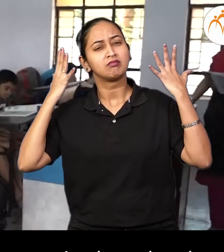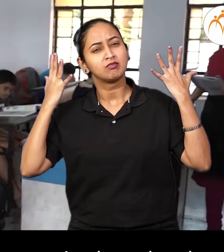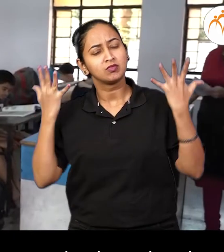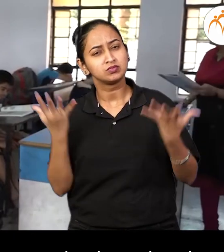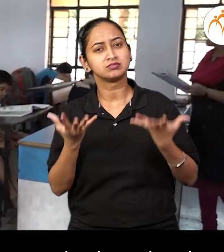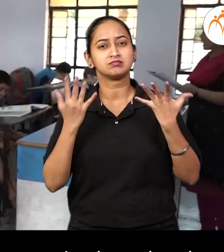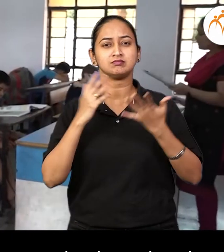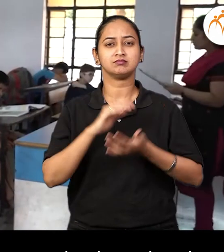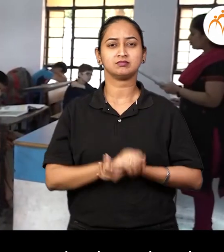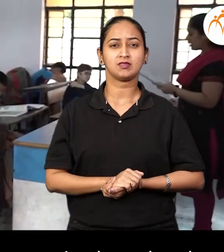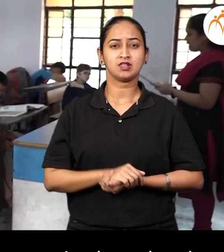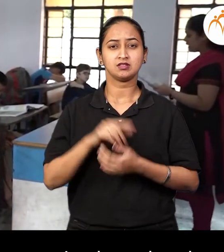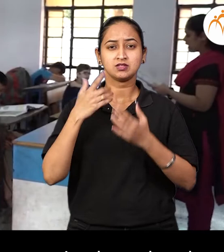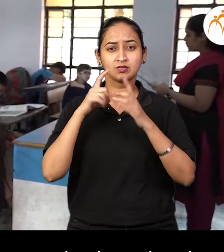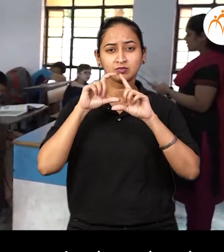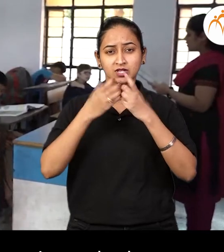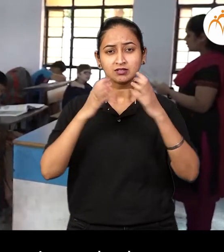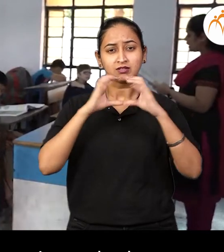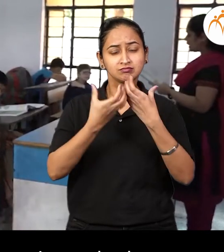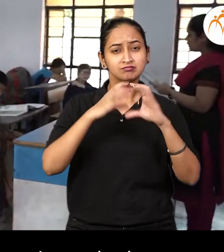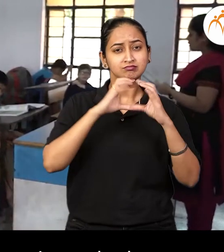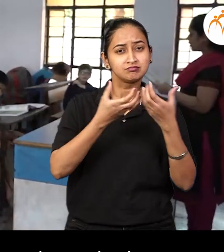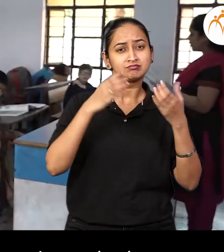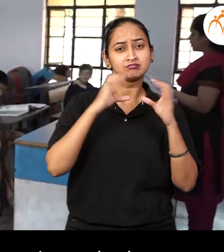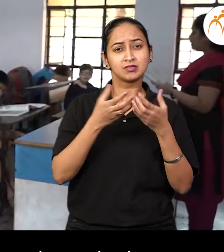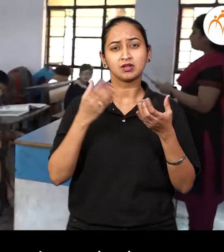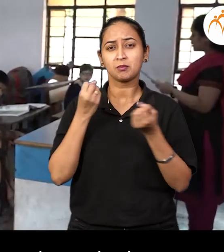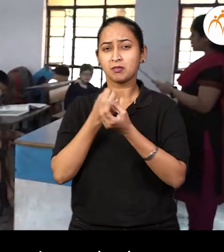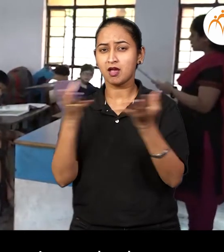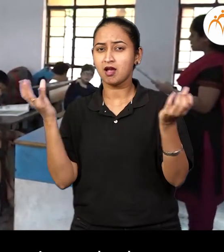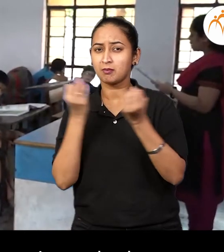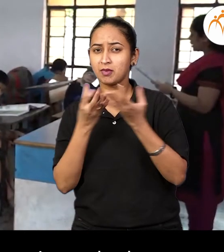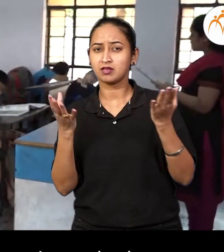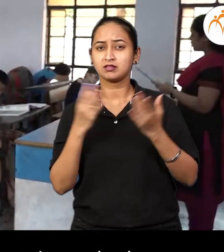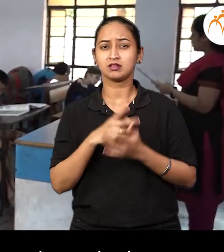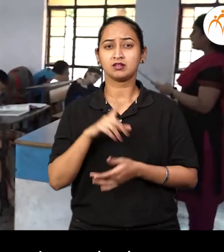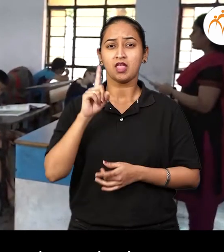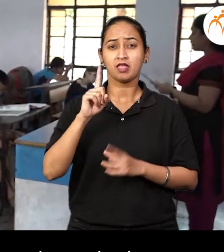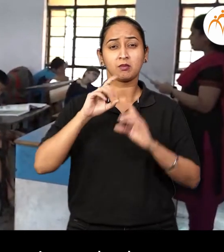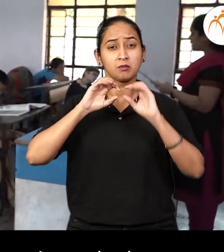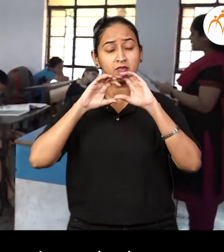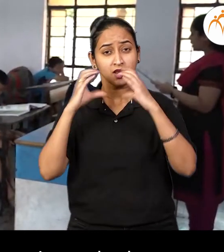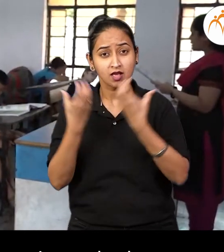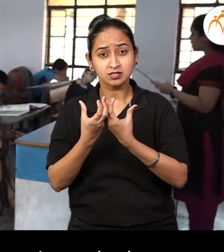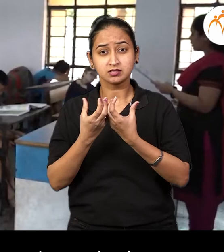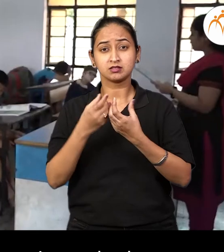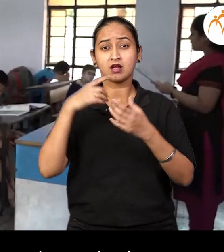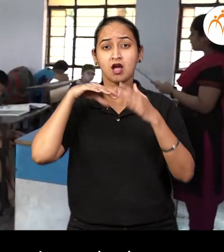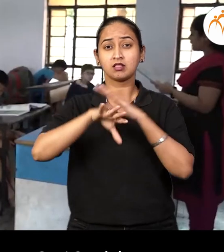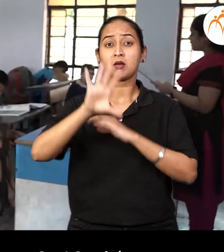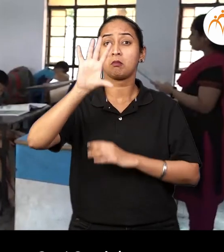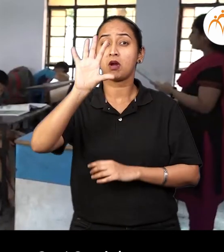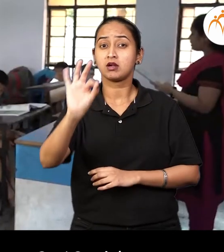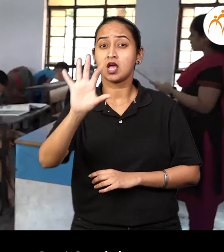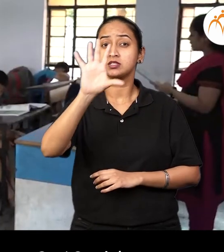classrooms in this school. There are 50 students in each class.